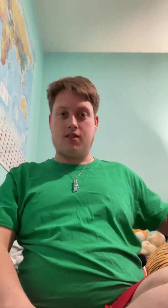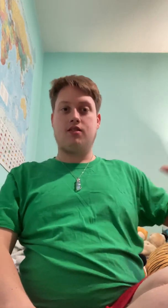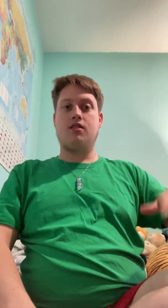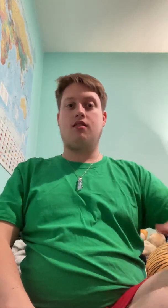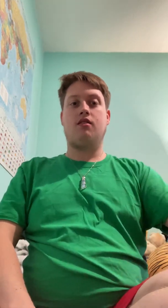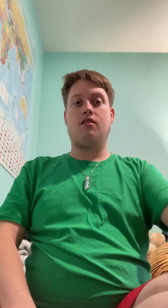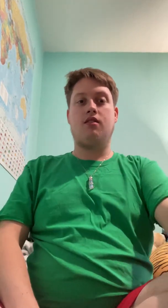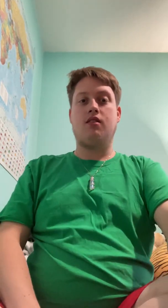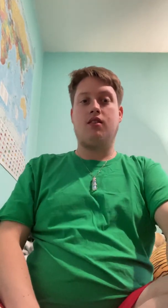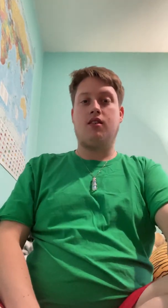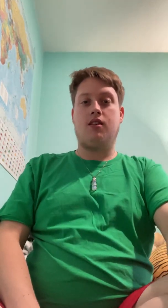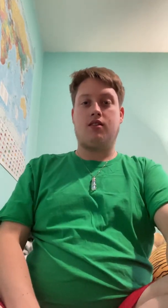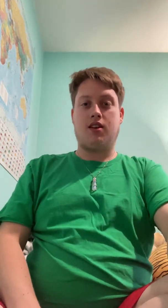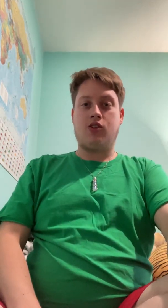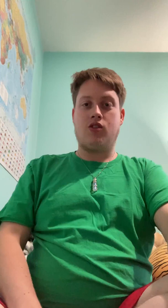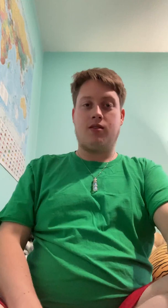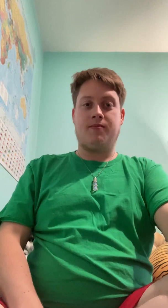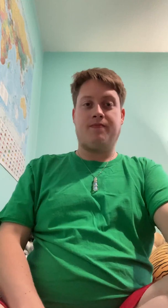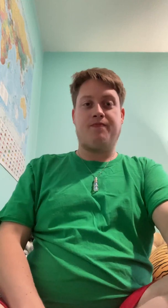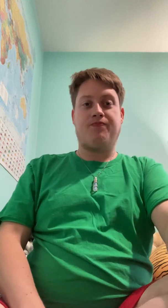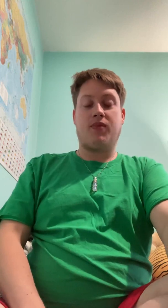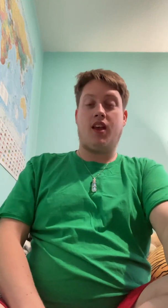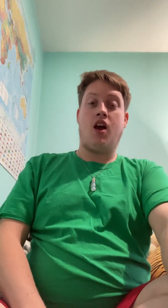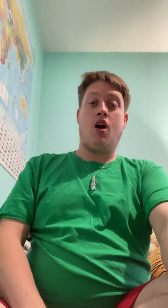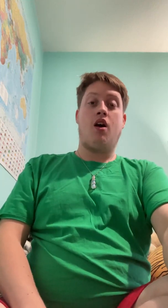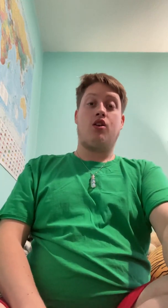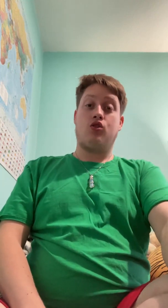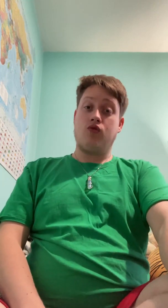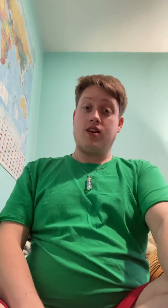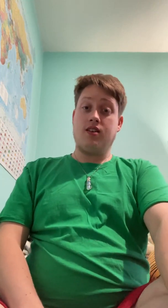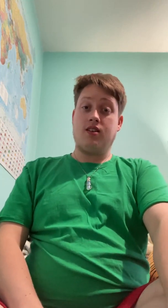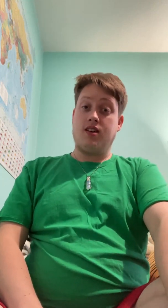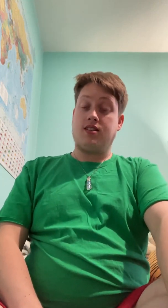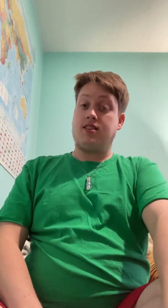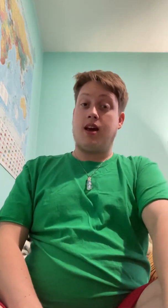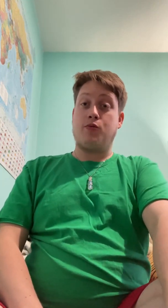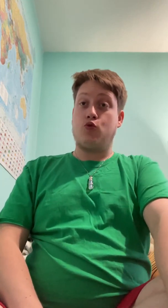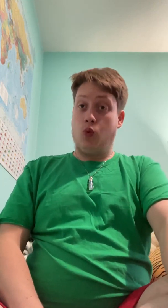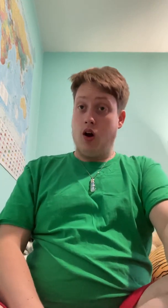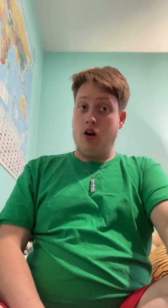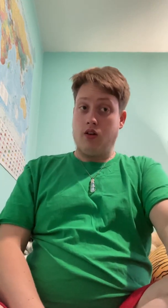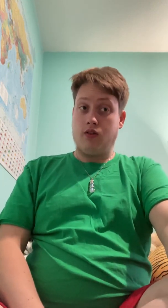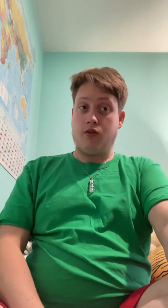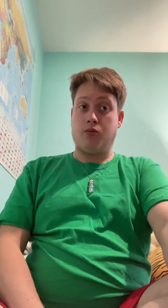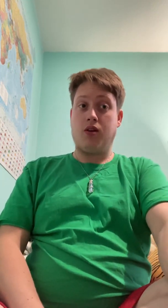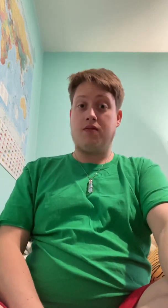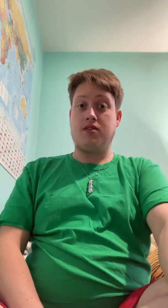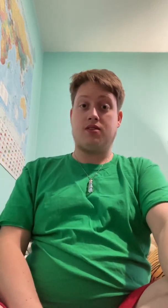kids, etc. Career is the same as work from previous